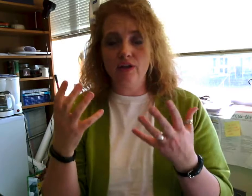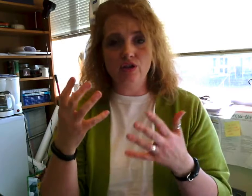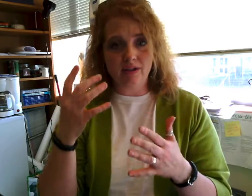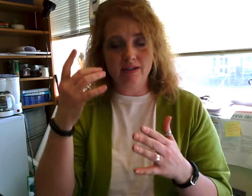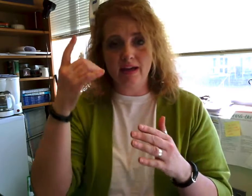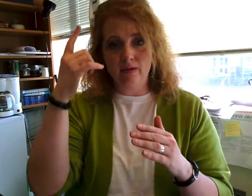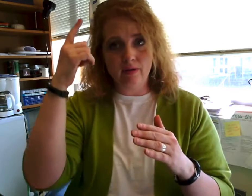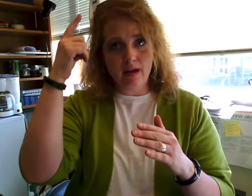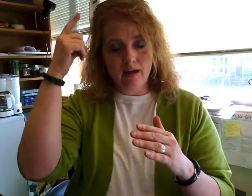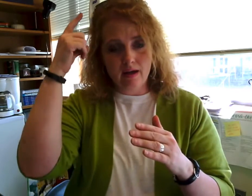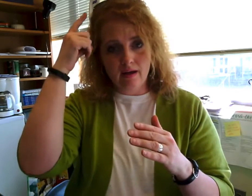everything shuts down.